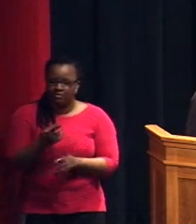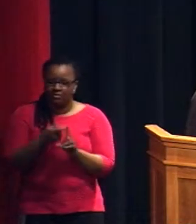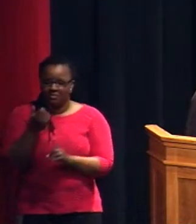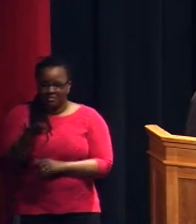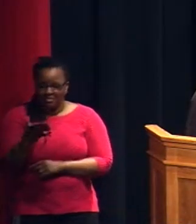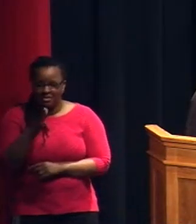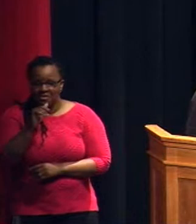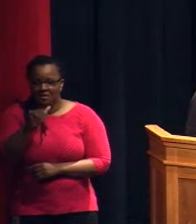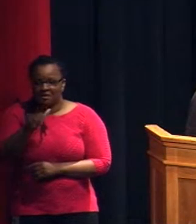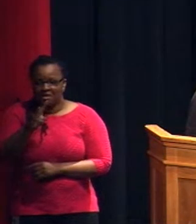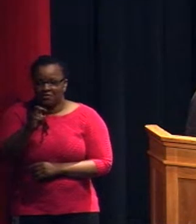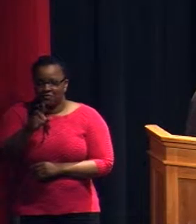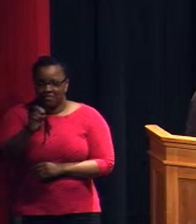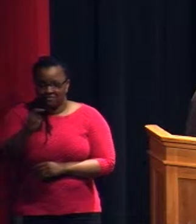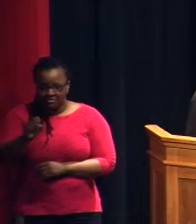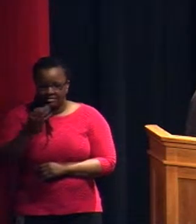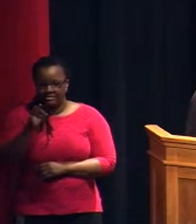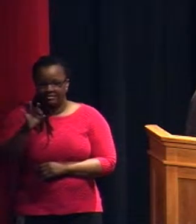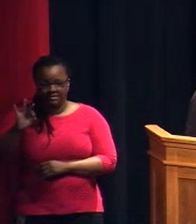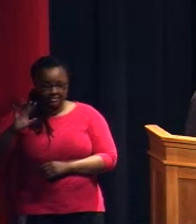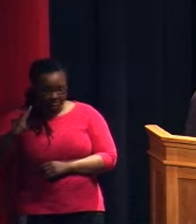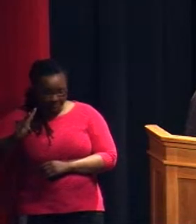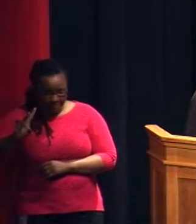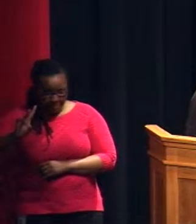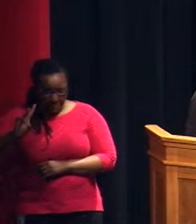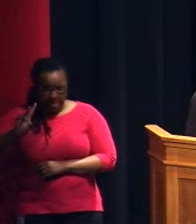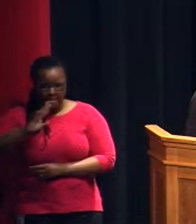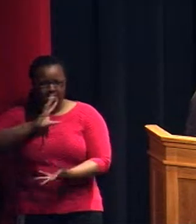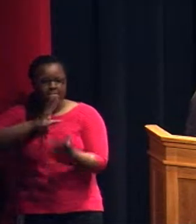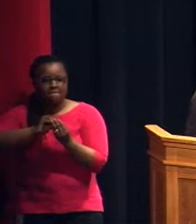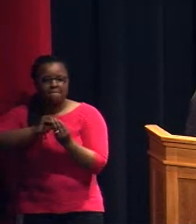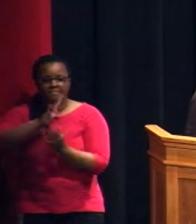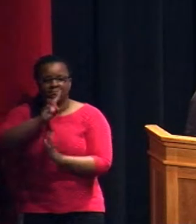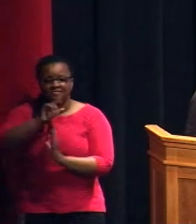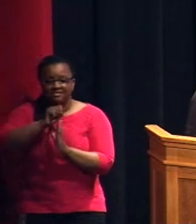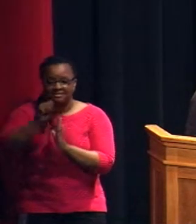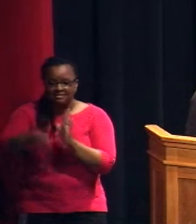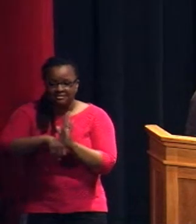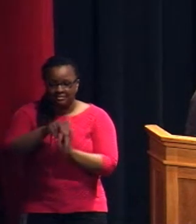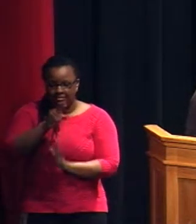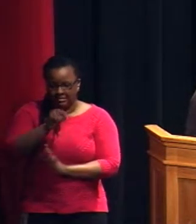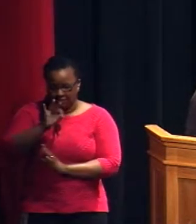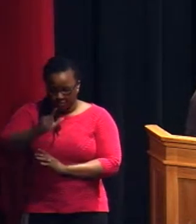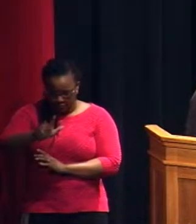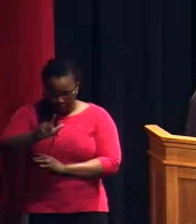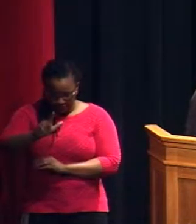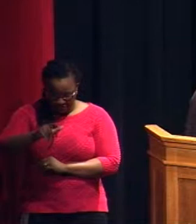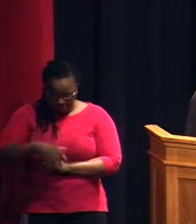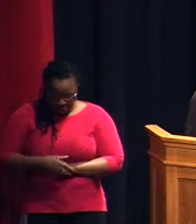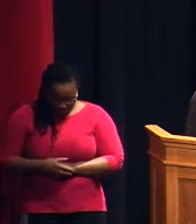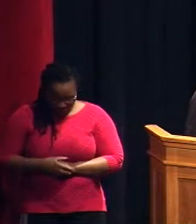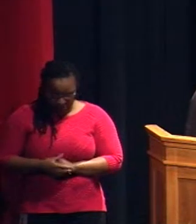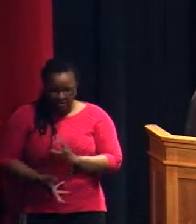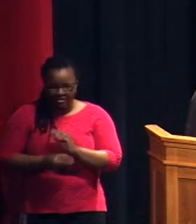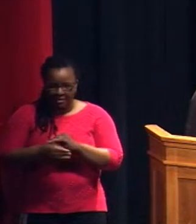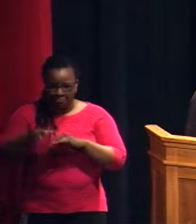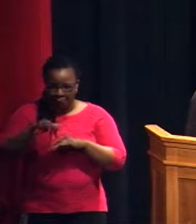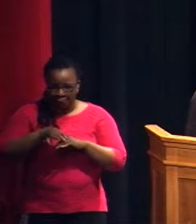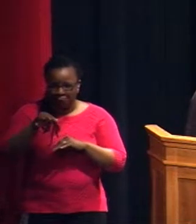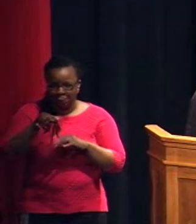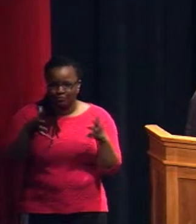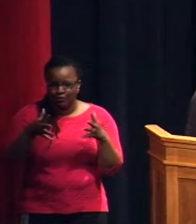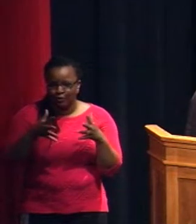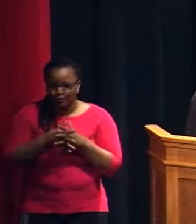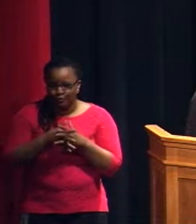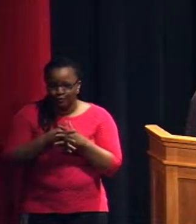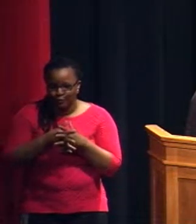Baltimore Ravens in 1997. He played a total of 7 seasons in the NFL. He added a Super Bowl ring to his collection